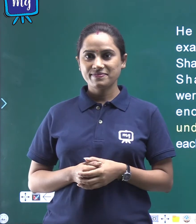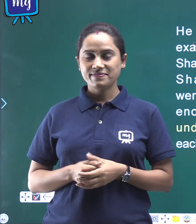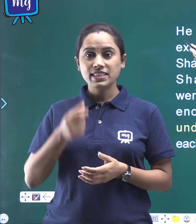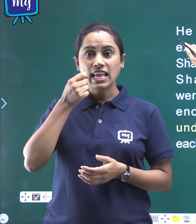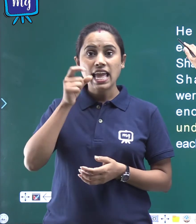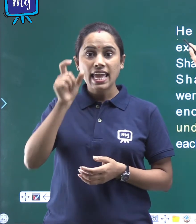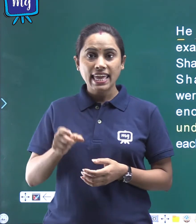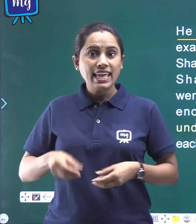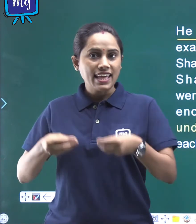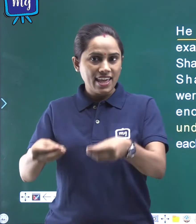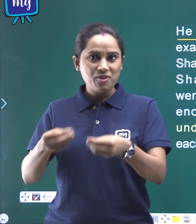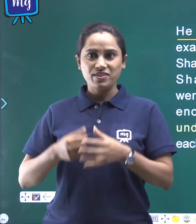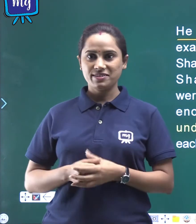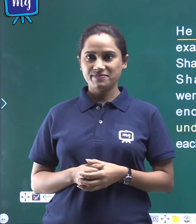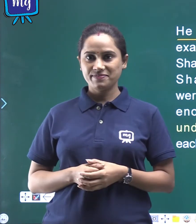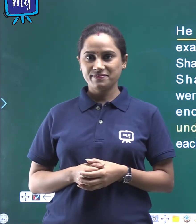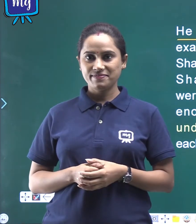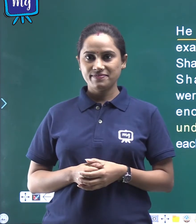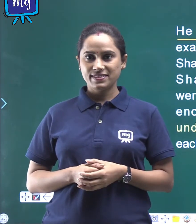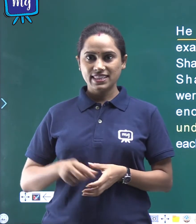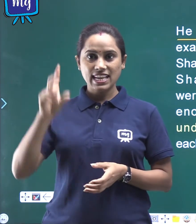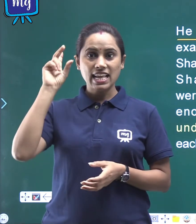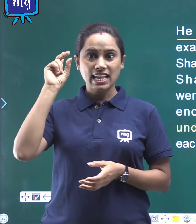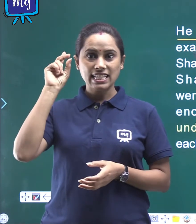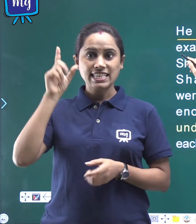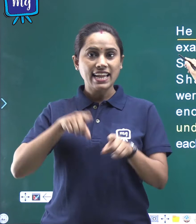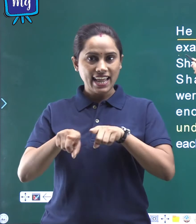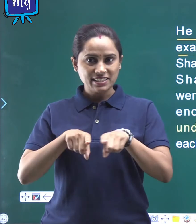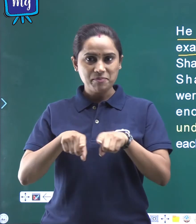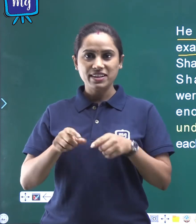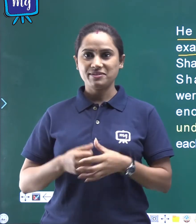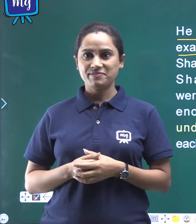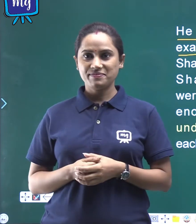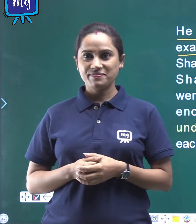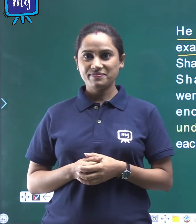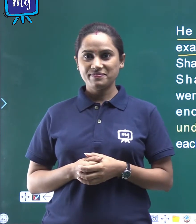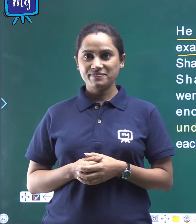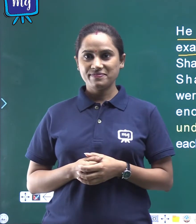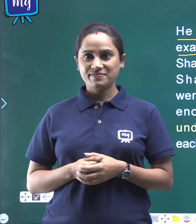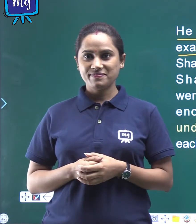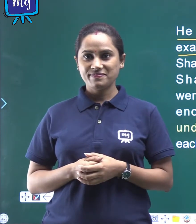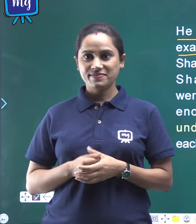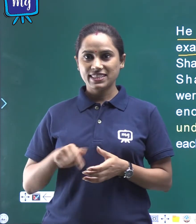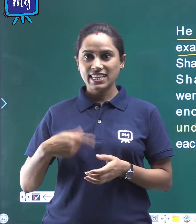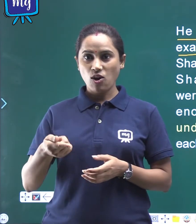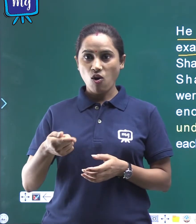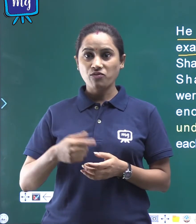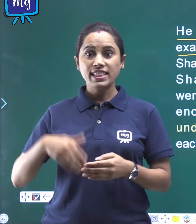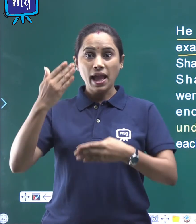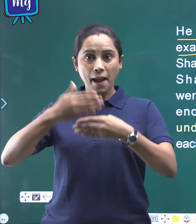He gave the second example of the